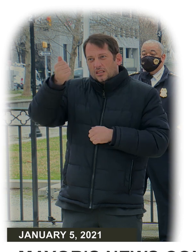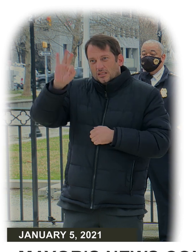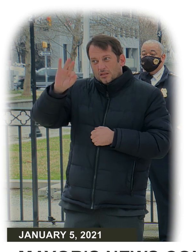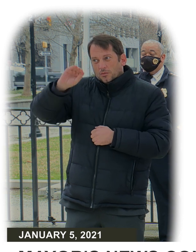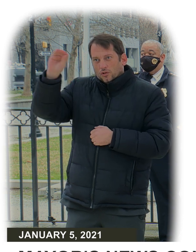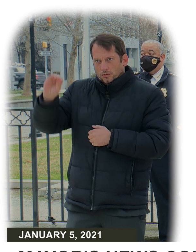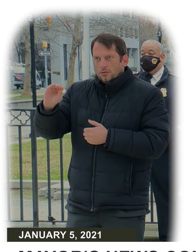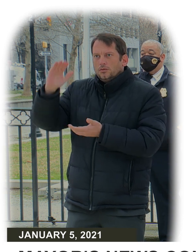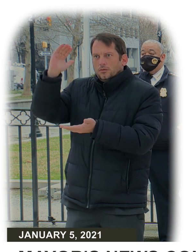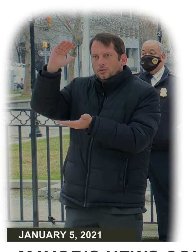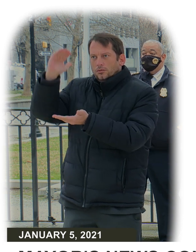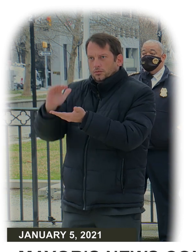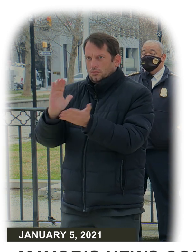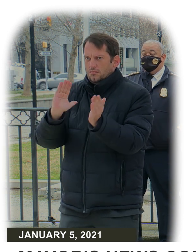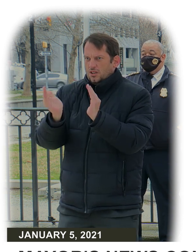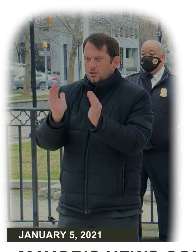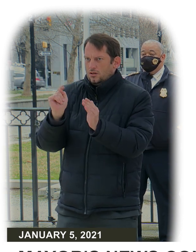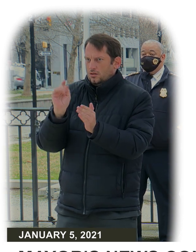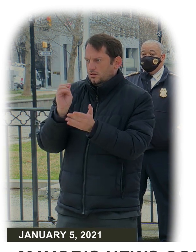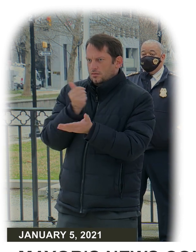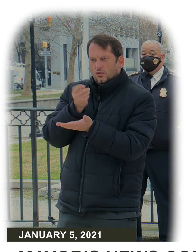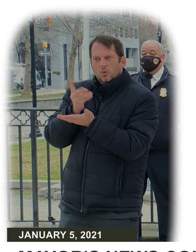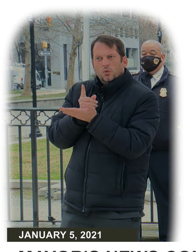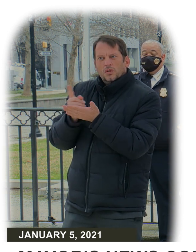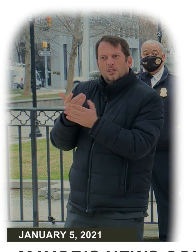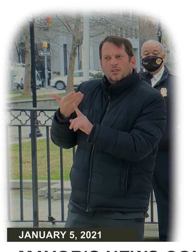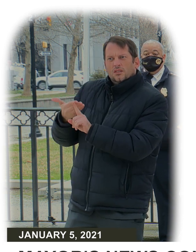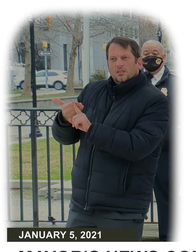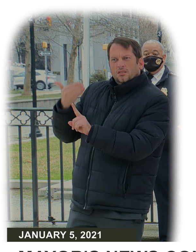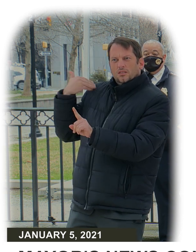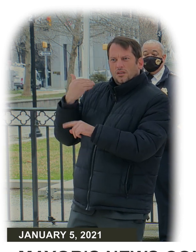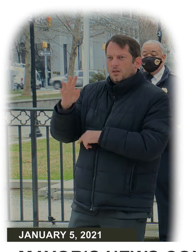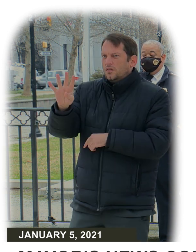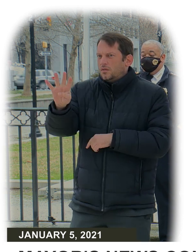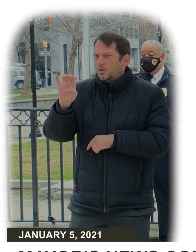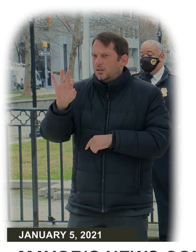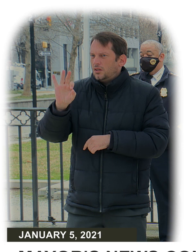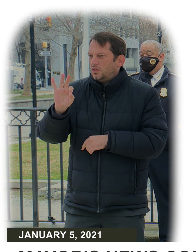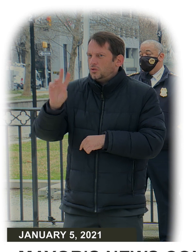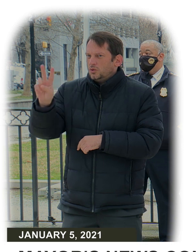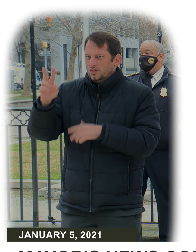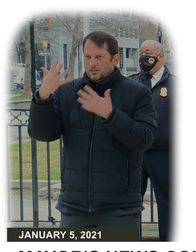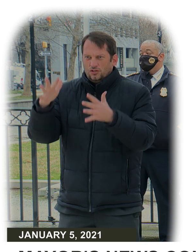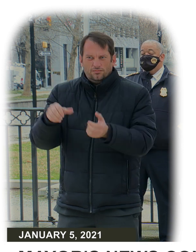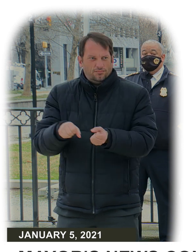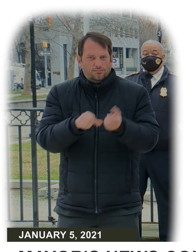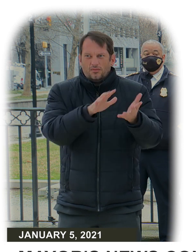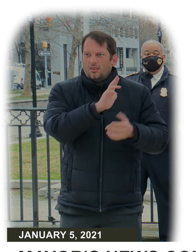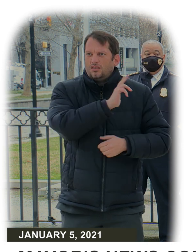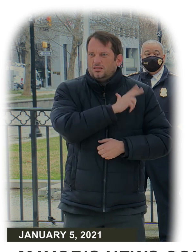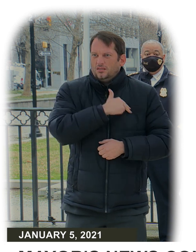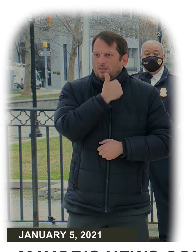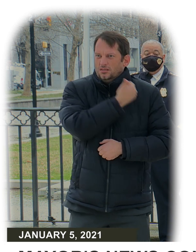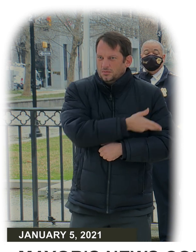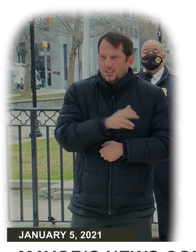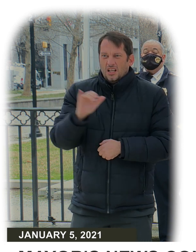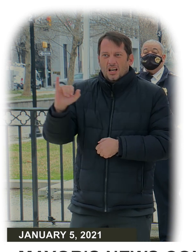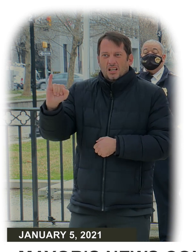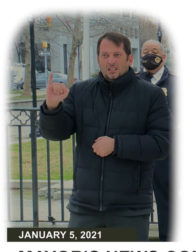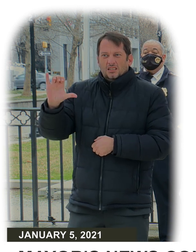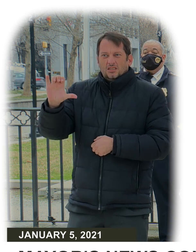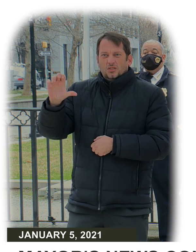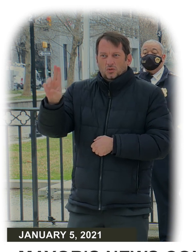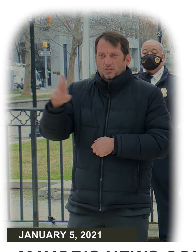previous 4 weeks. We have 392 people hospitalized with COVID-19. Our ICU utilization rate is